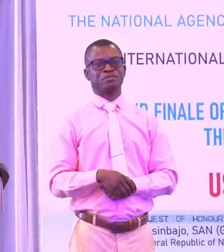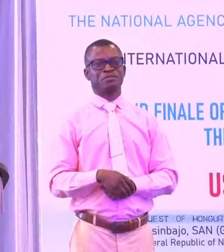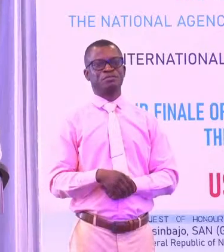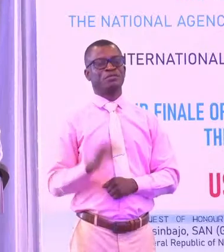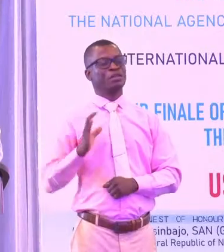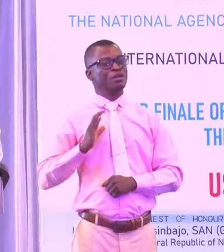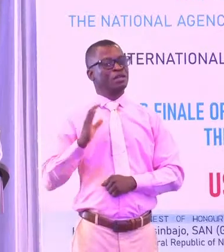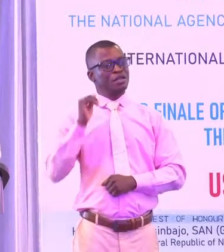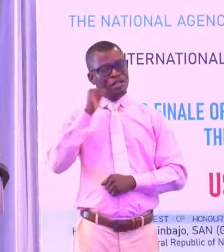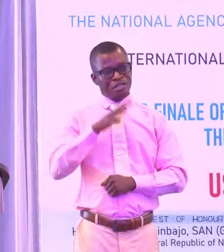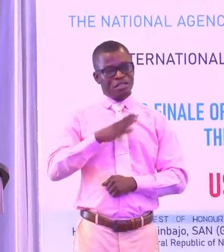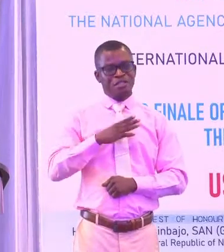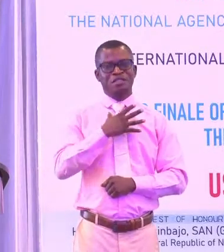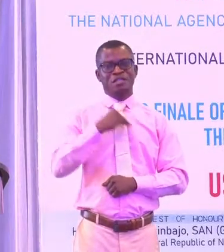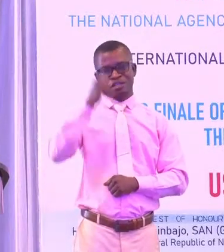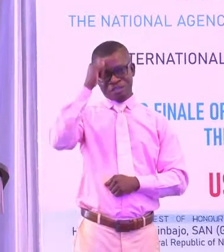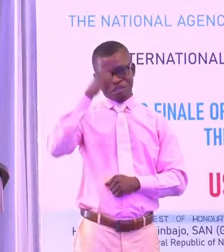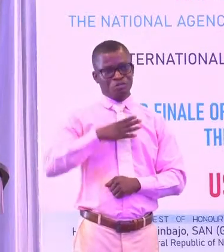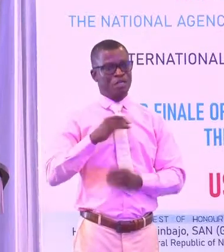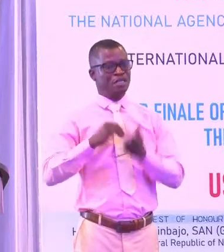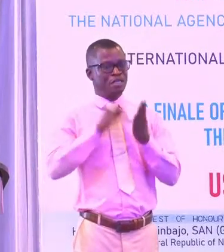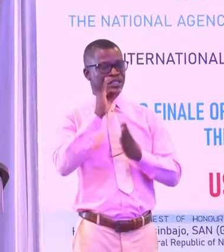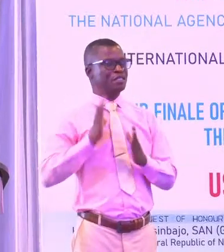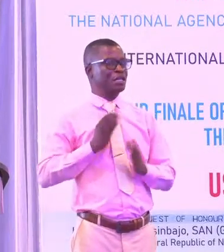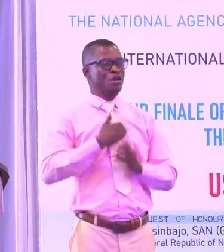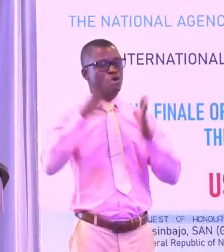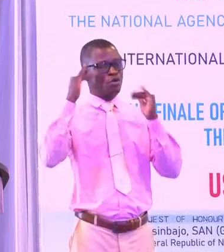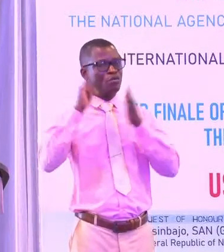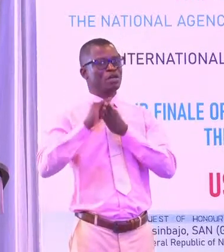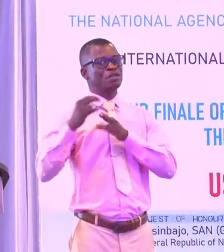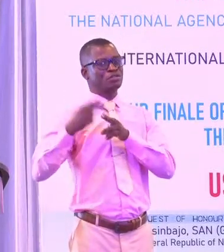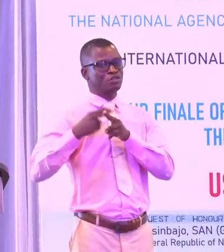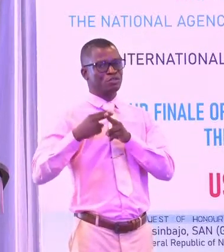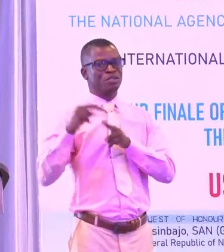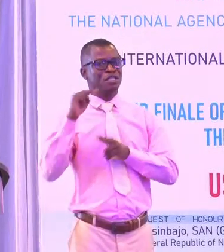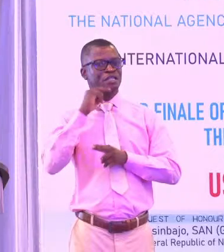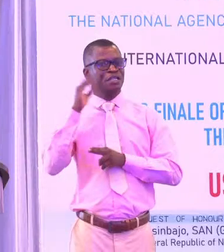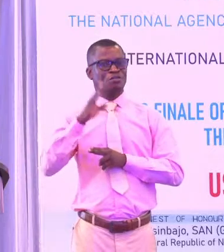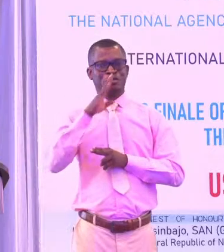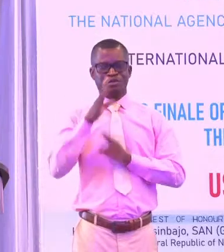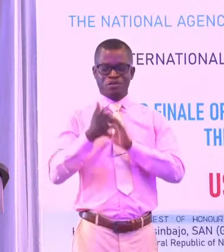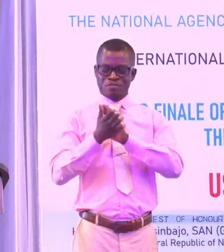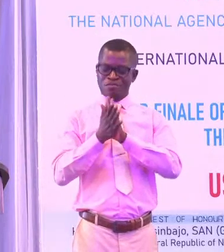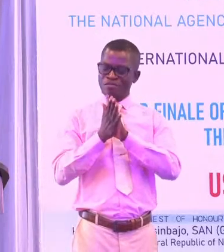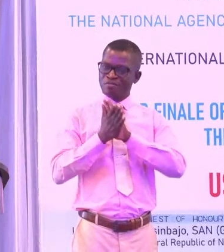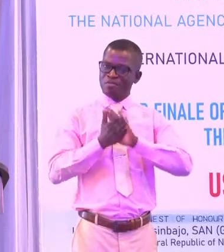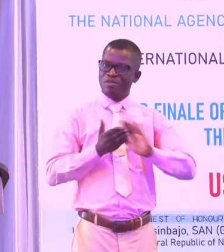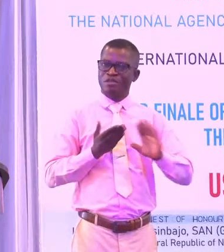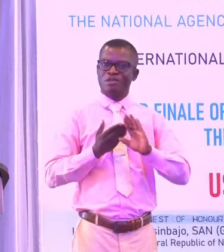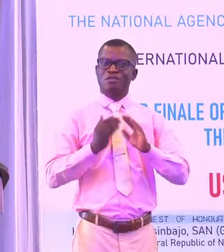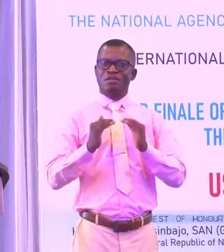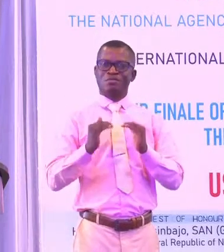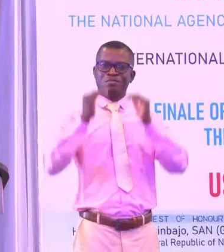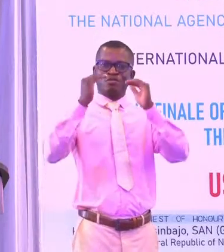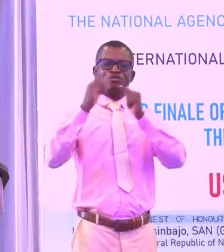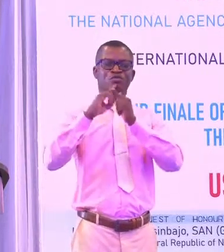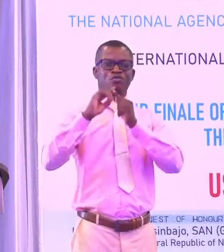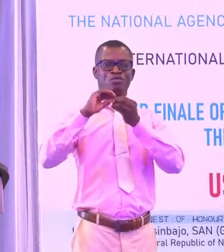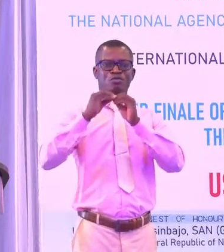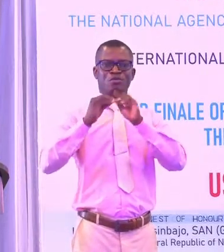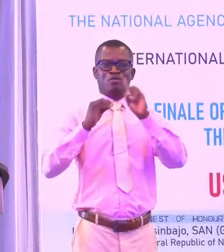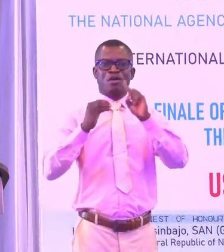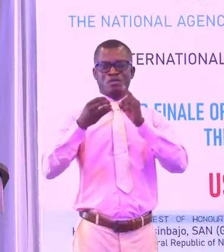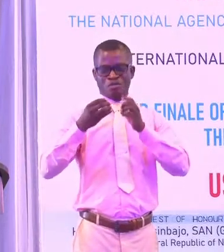Ladies and gentlemen, it is our hope that in the shortest possible time, Nigeria will be elevated to Tier 1, courtesy